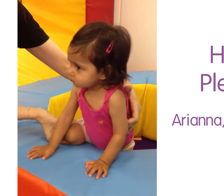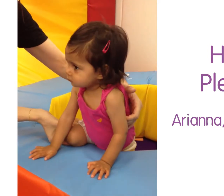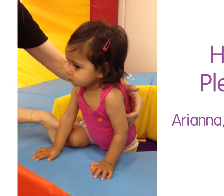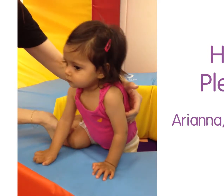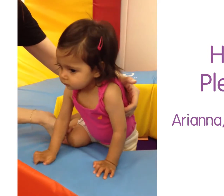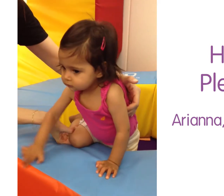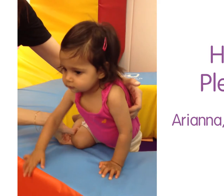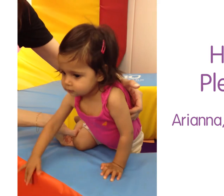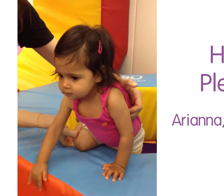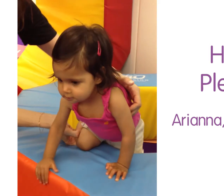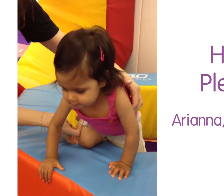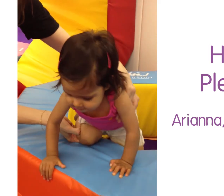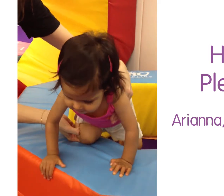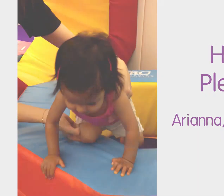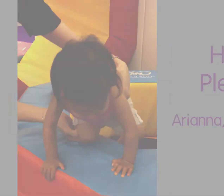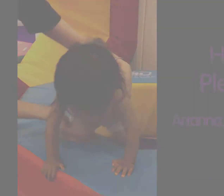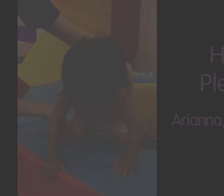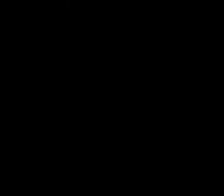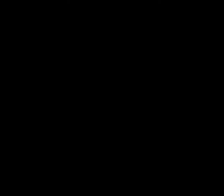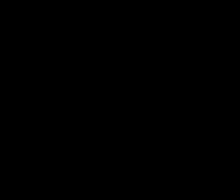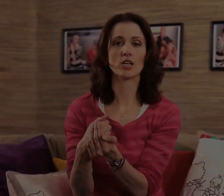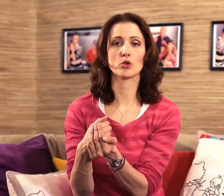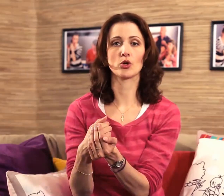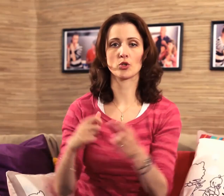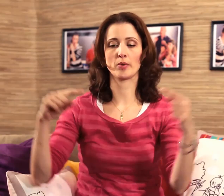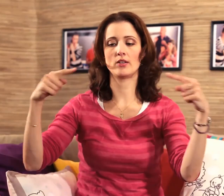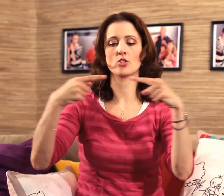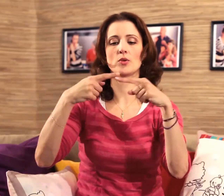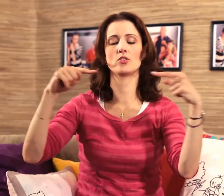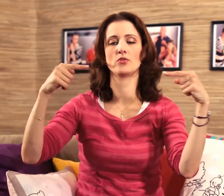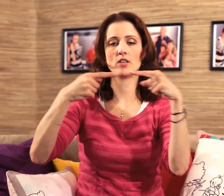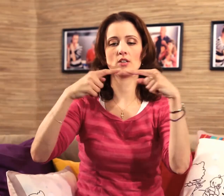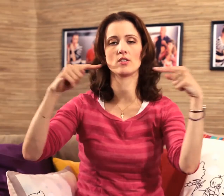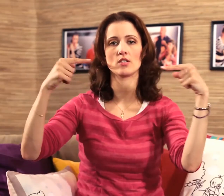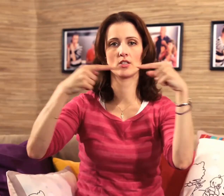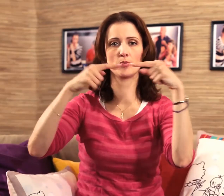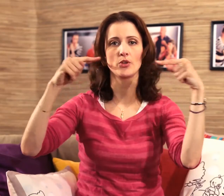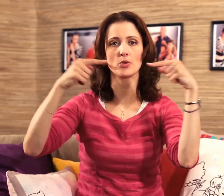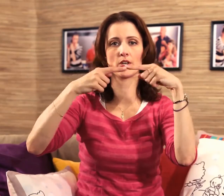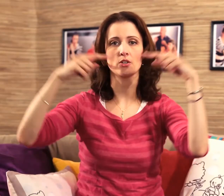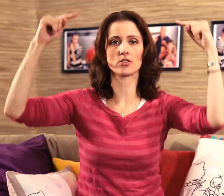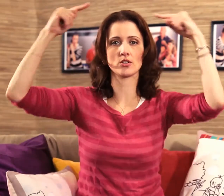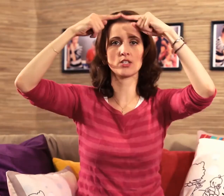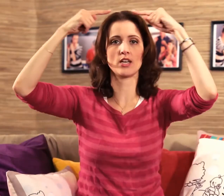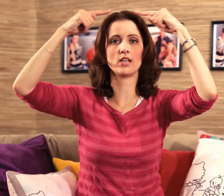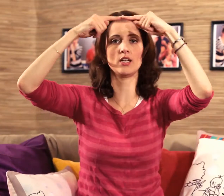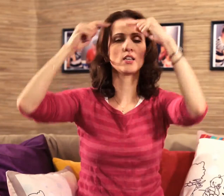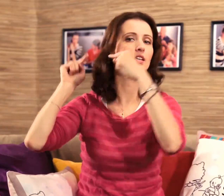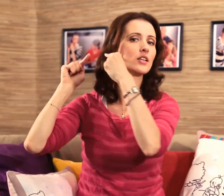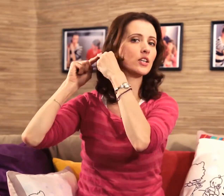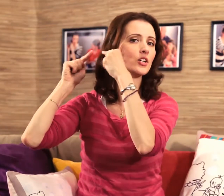you get the other one over? There you go. The sign for hurt or pain. You twist two fingers, you point to where it hurts. So that's a headache,